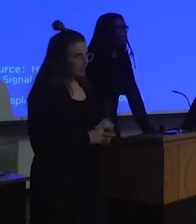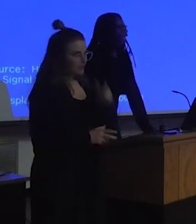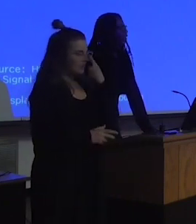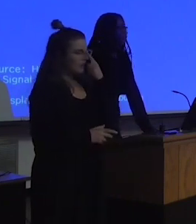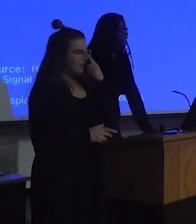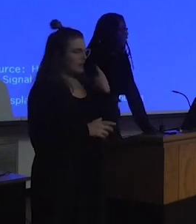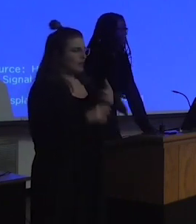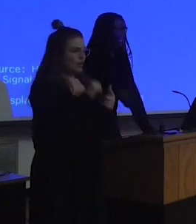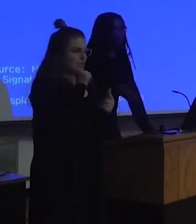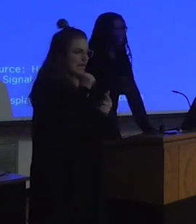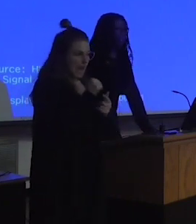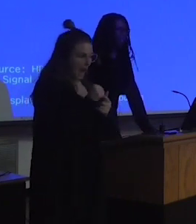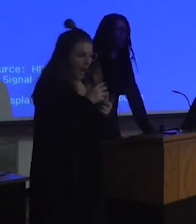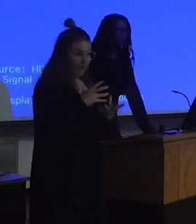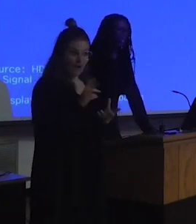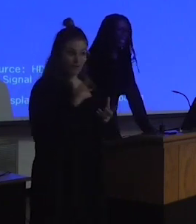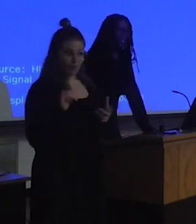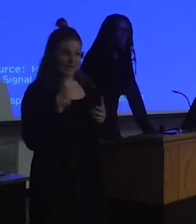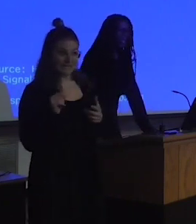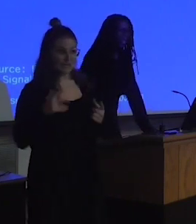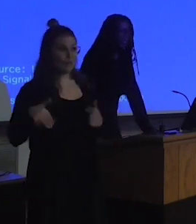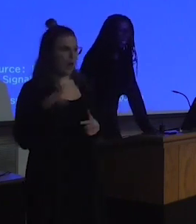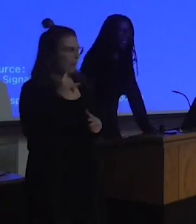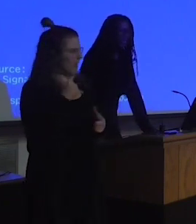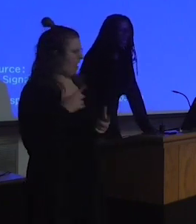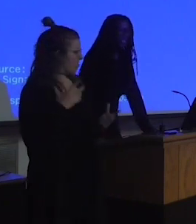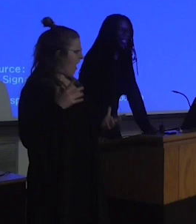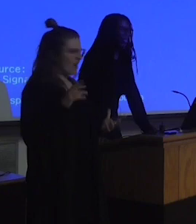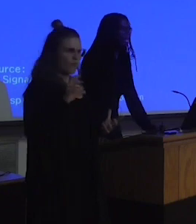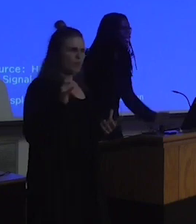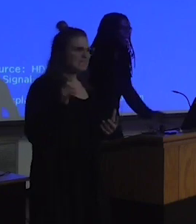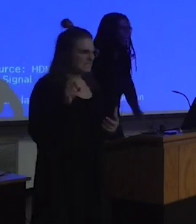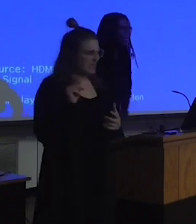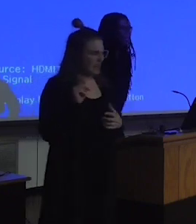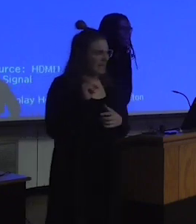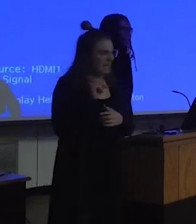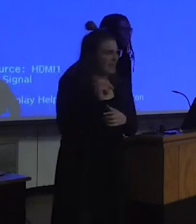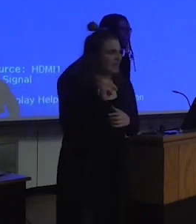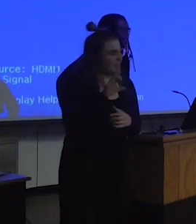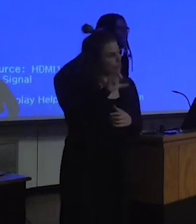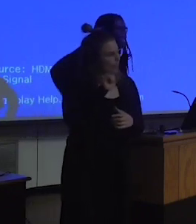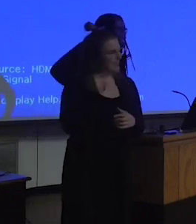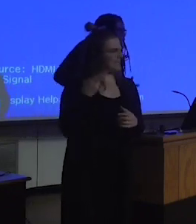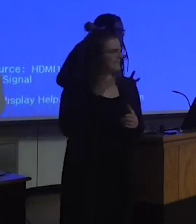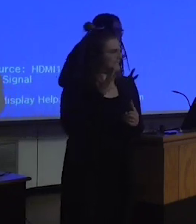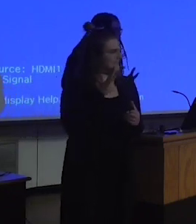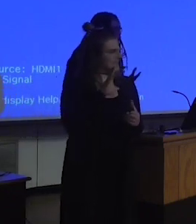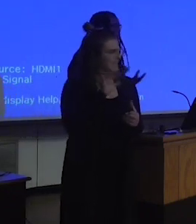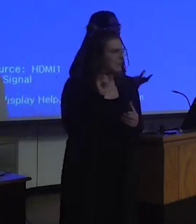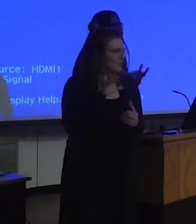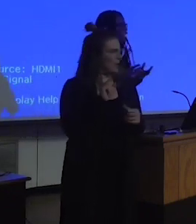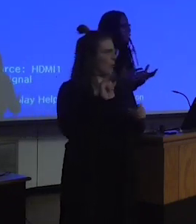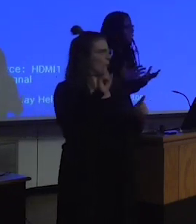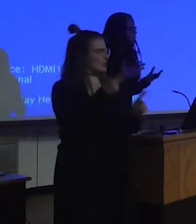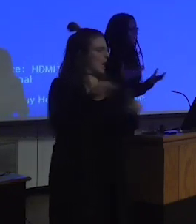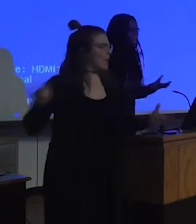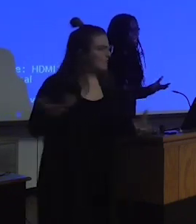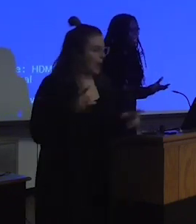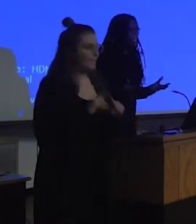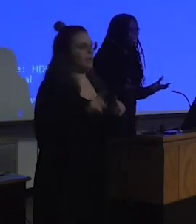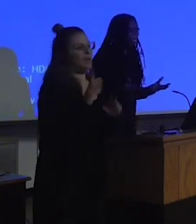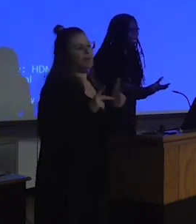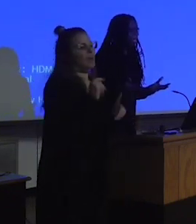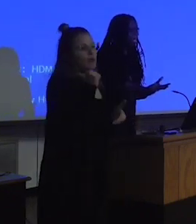there's never a lot of racists around, but there's all of this damn racism in the 21st century. I just don't know where it comes from. So, but I don't think that people